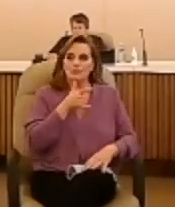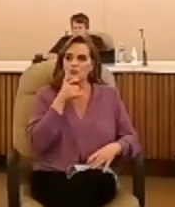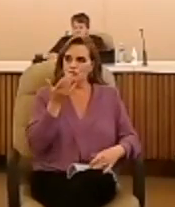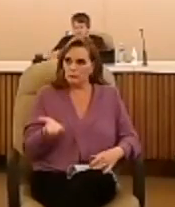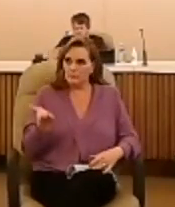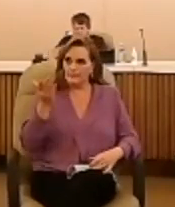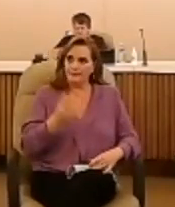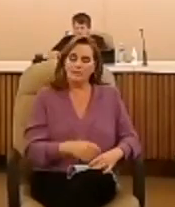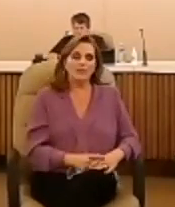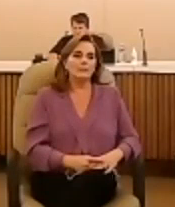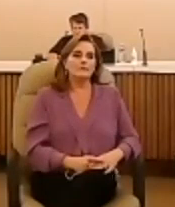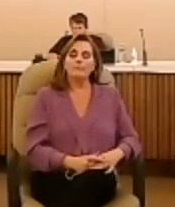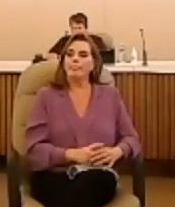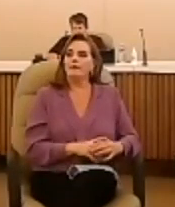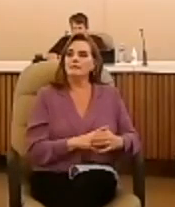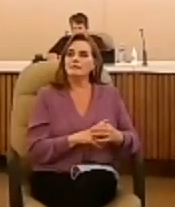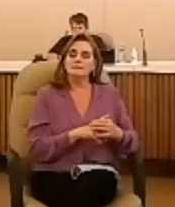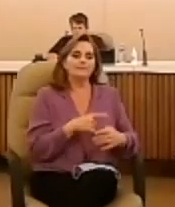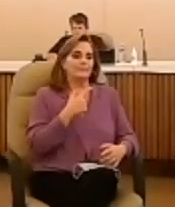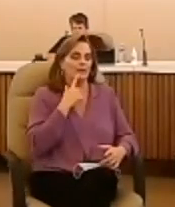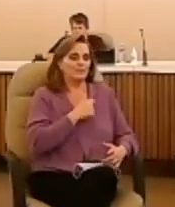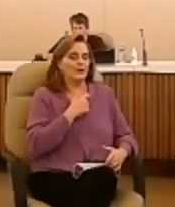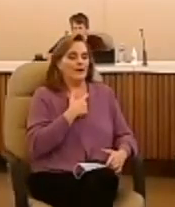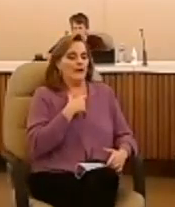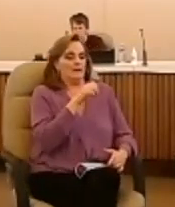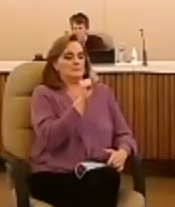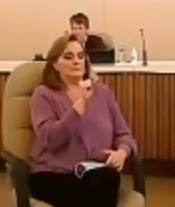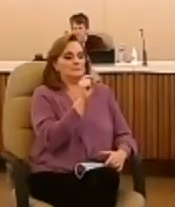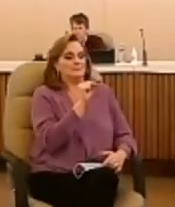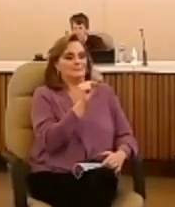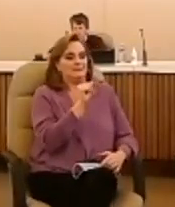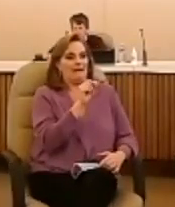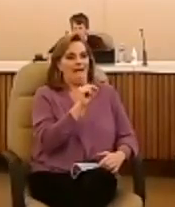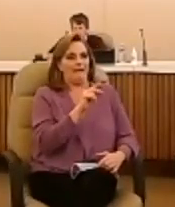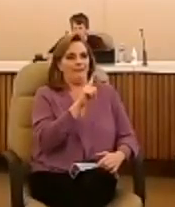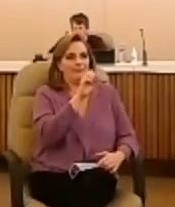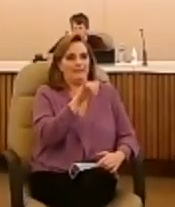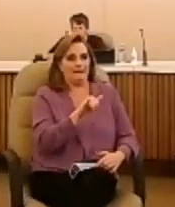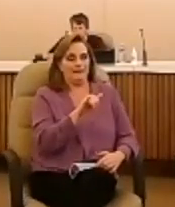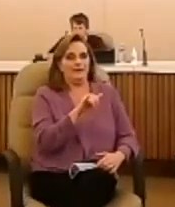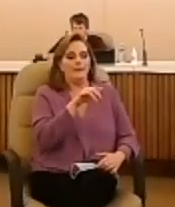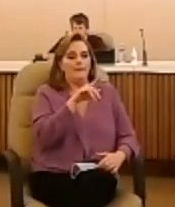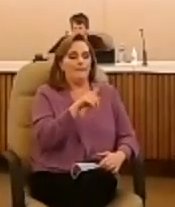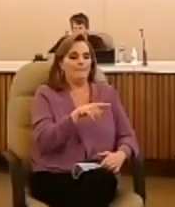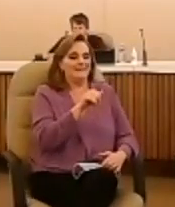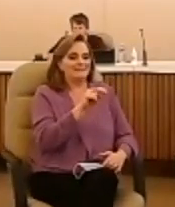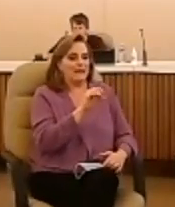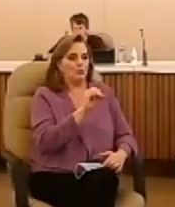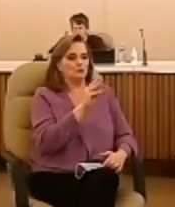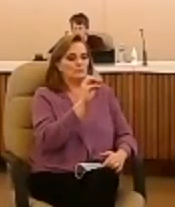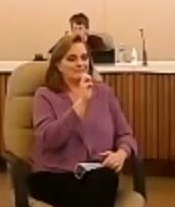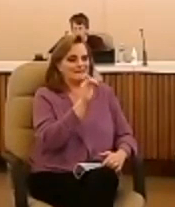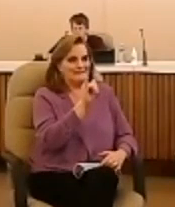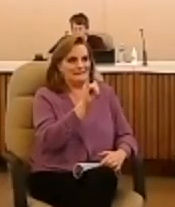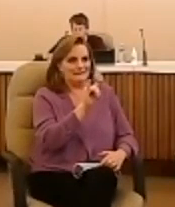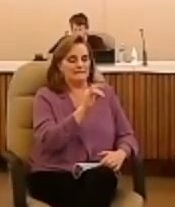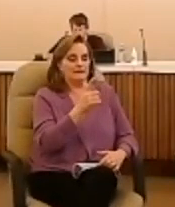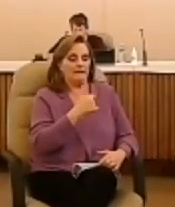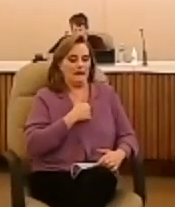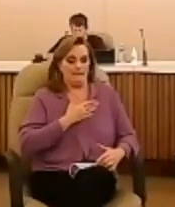Stanley Pinkowski. Could you please step up to the microphone? Oh, sorry. Yep. Stanley Pinkowski, and this is Matthew DeAngelis. Matthew DeAngelis.